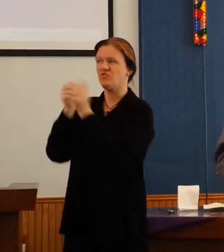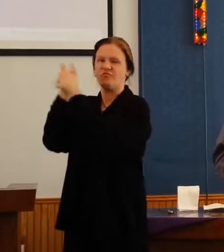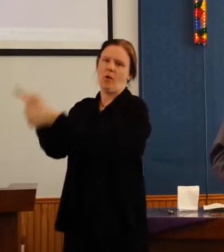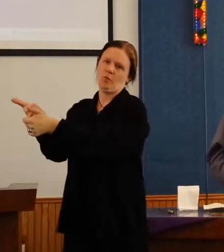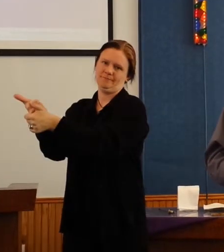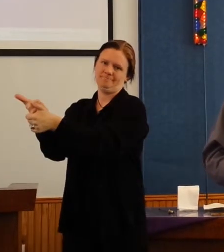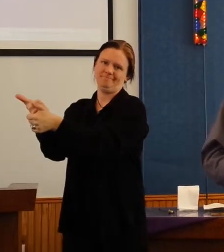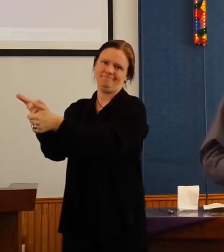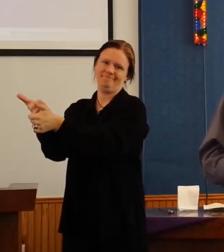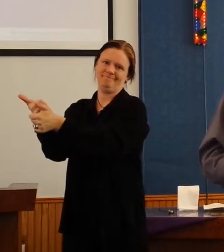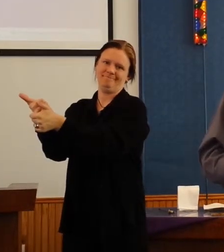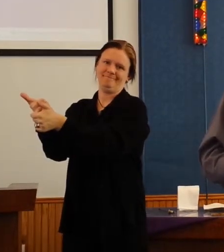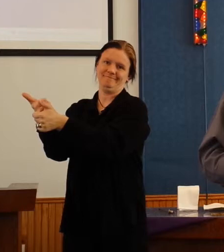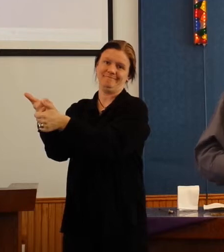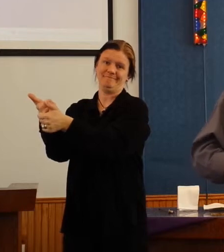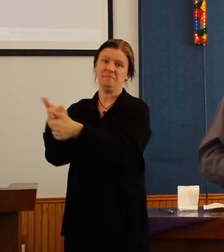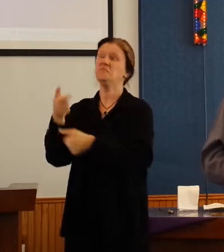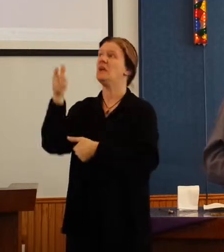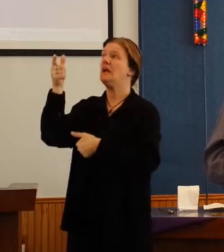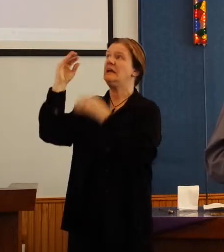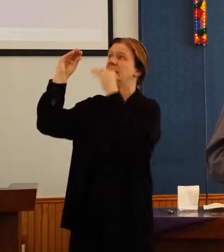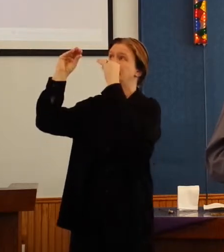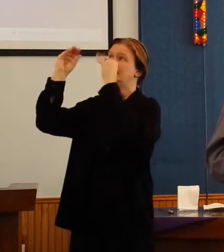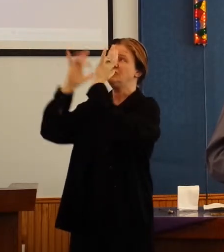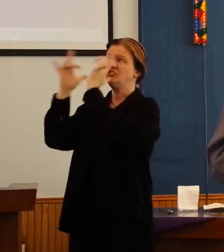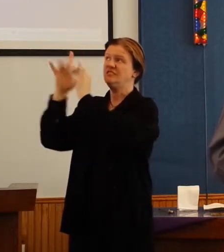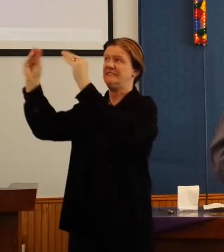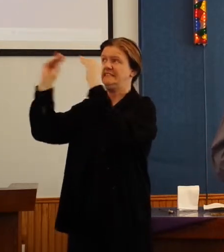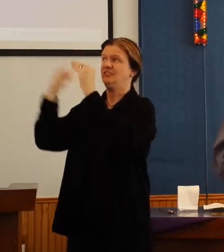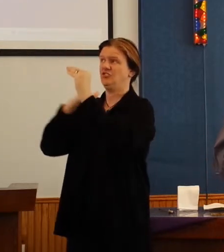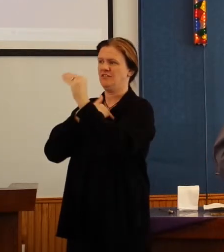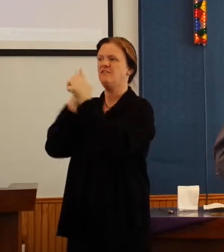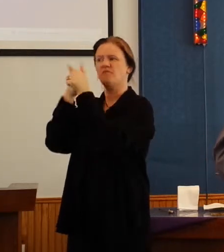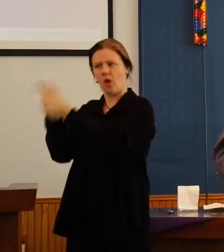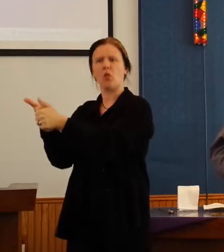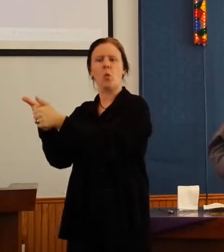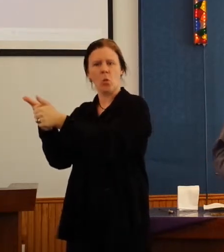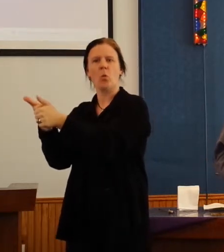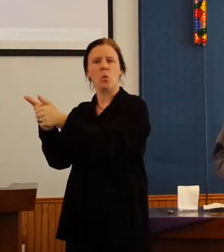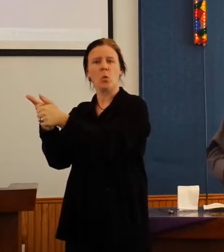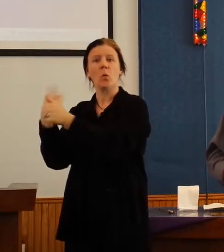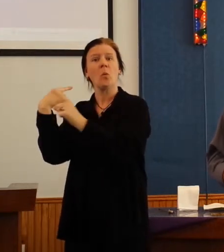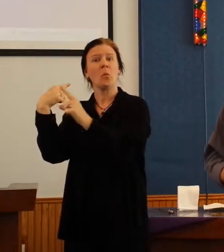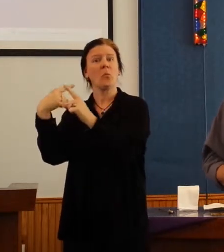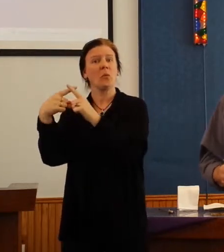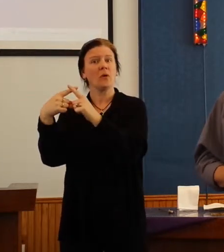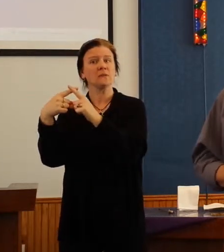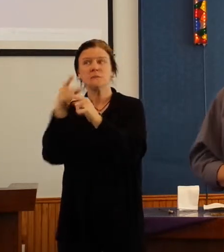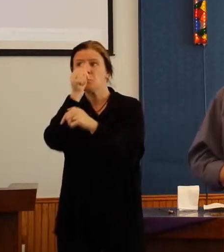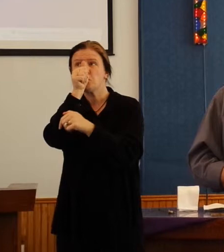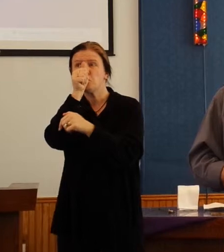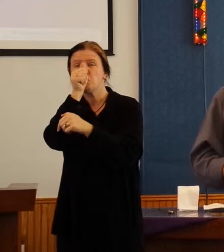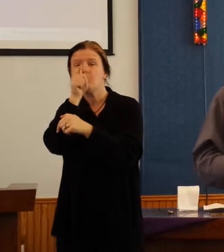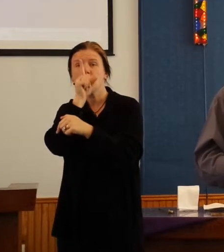our lives as Jesus has taught us to live, and not being ashamed of being a follower of Christ.